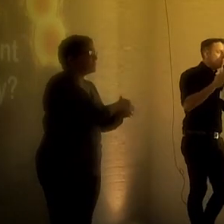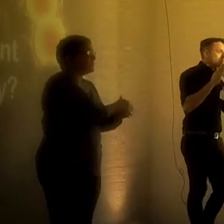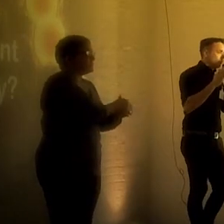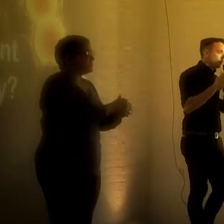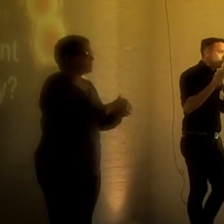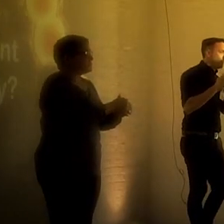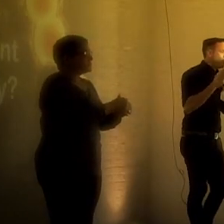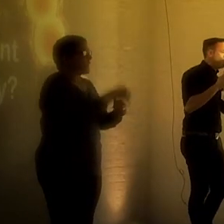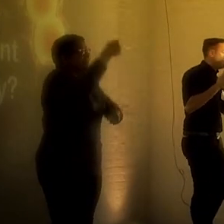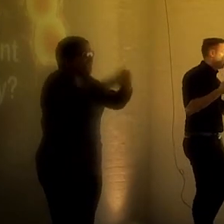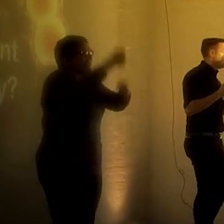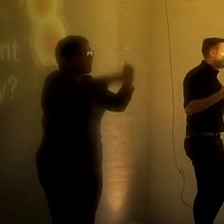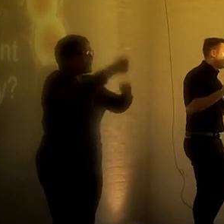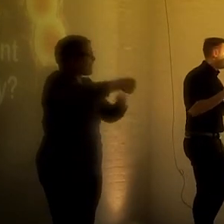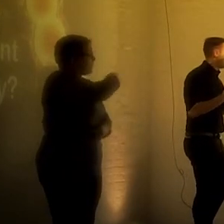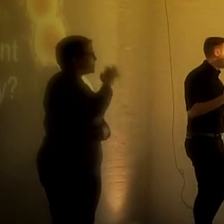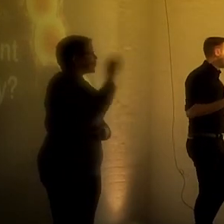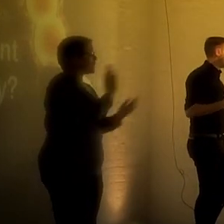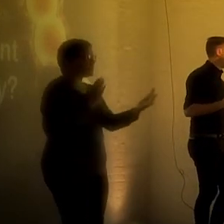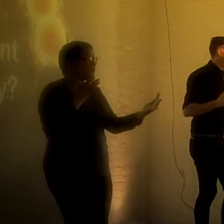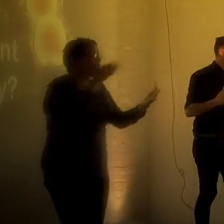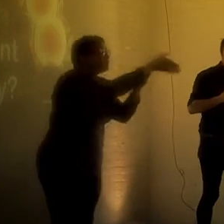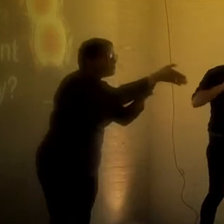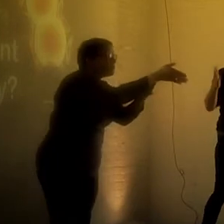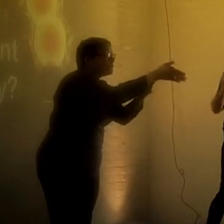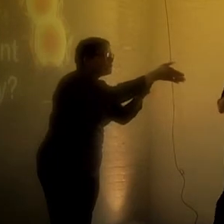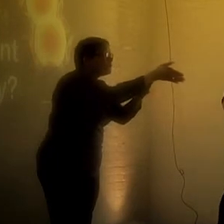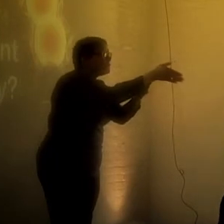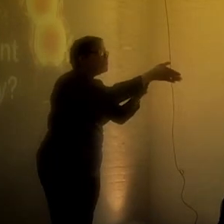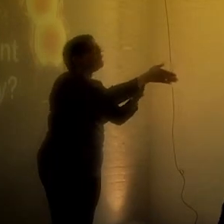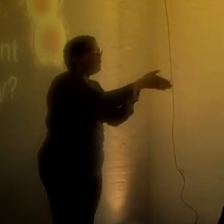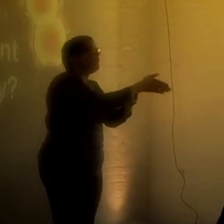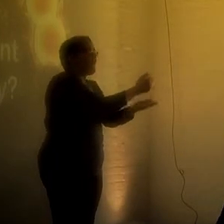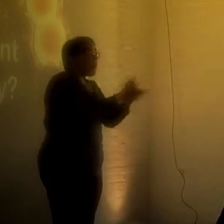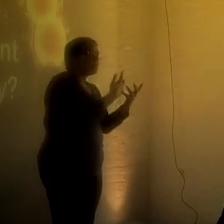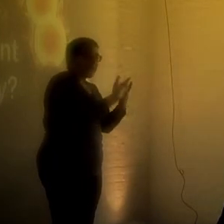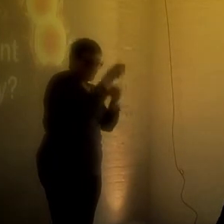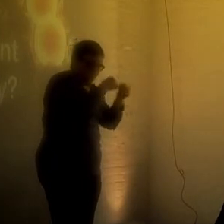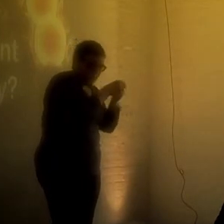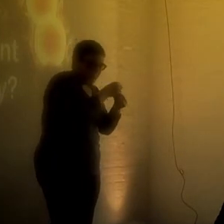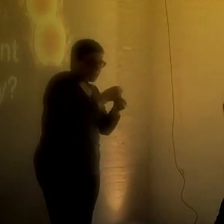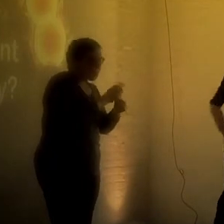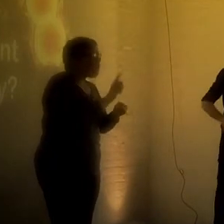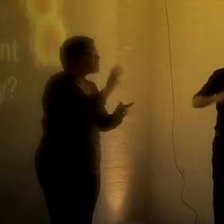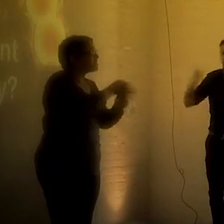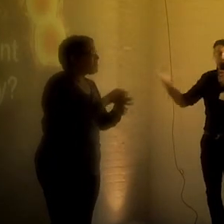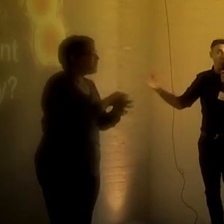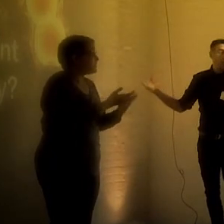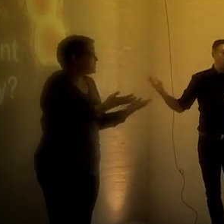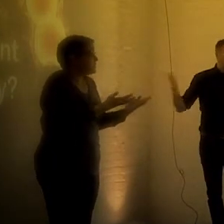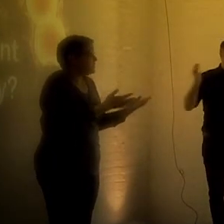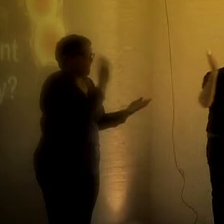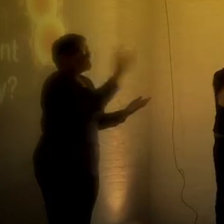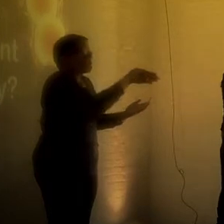debate and anything that you're trying to examine and work out what it is and how you feel about it. What's the point is one of those questions that just goes bam right in there,